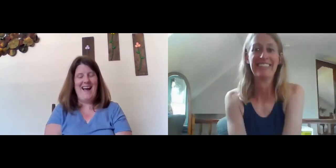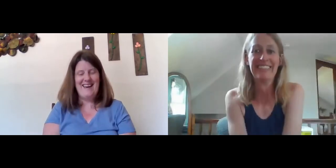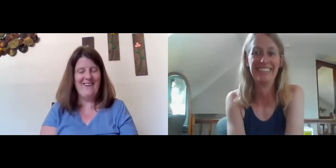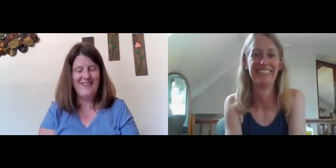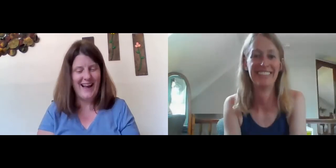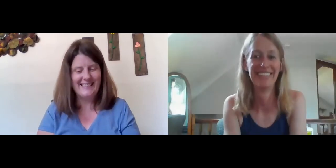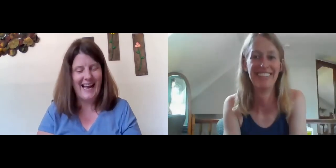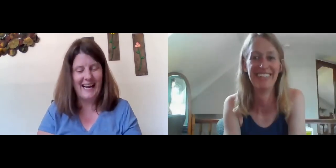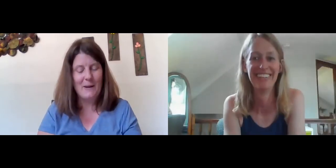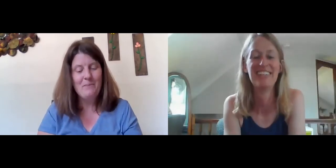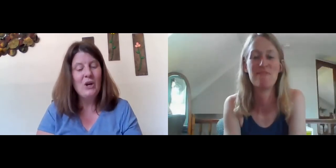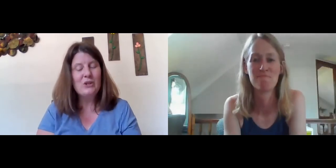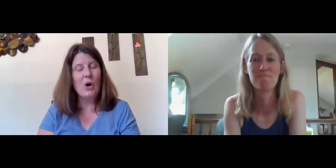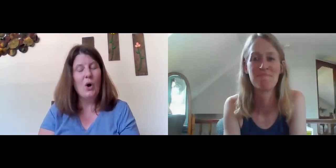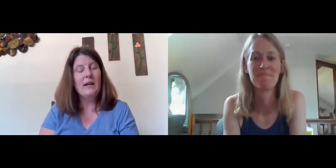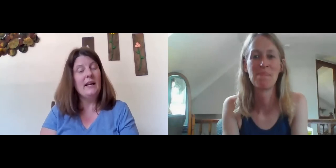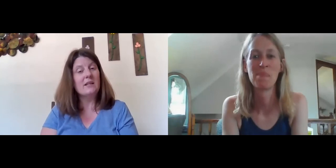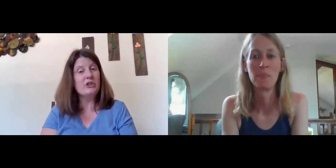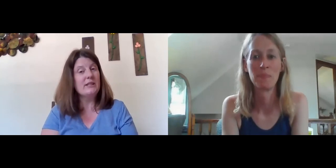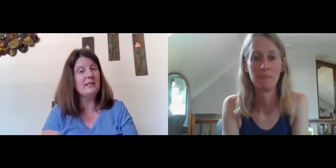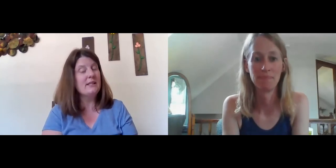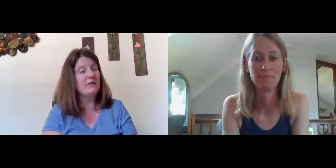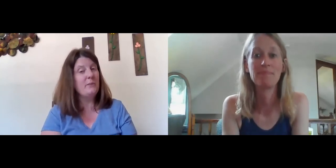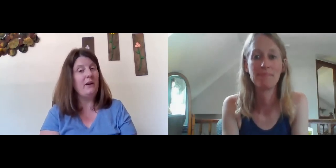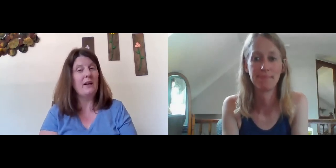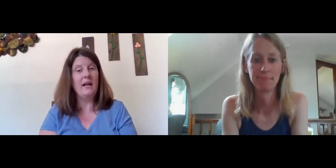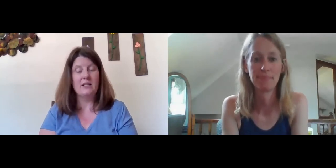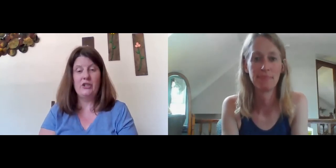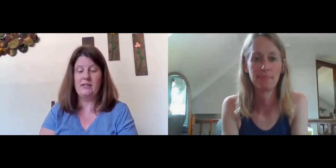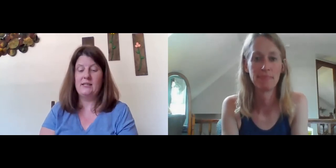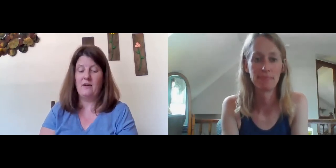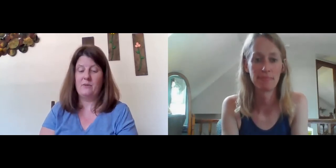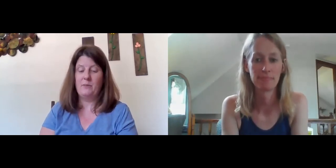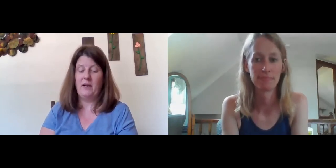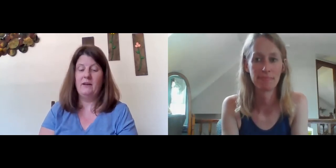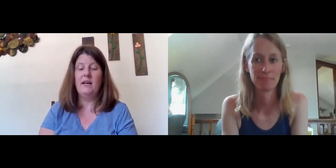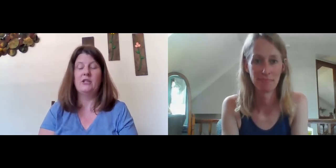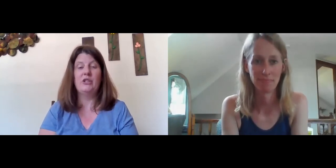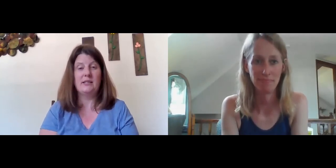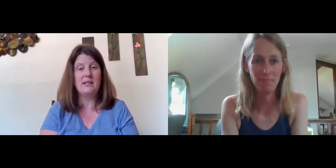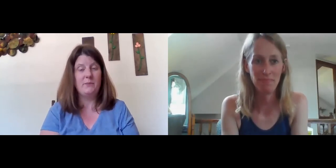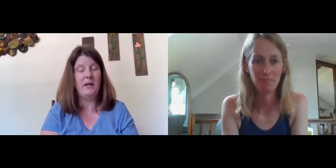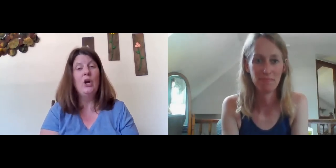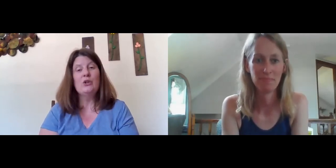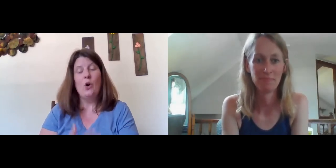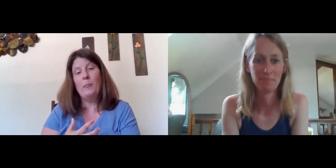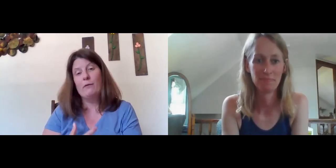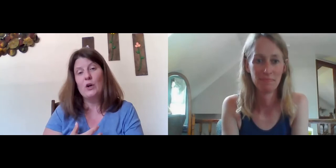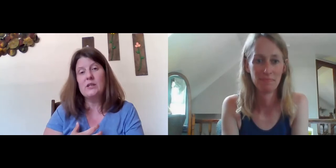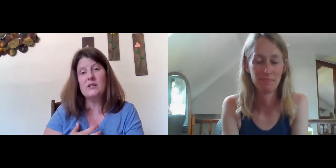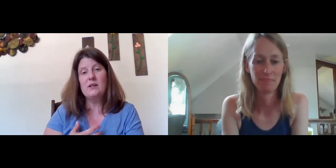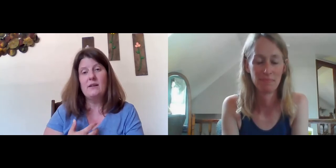Awesome. I know you guys got it. So, yes, Jesus loves me. Yes, Jesus loves me. Yes, Jesus loves me. So,